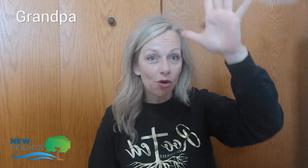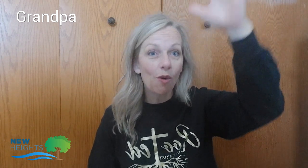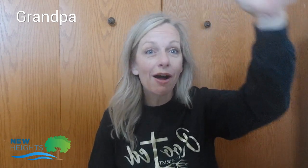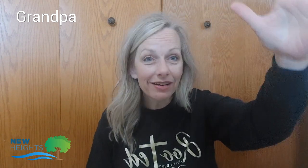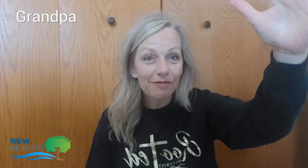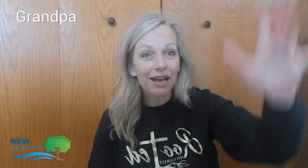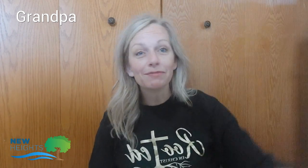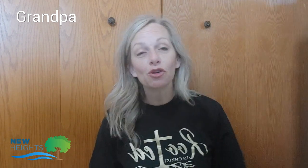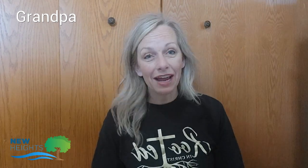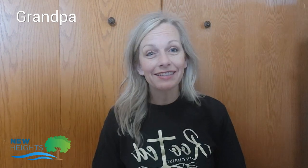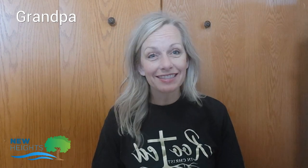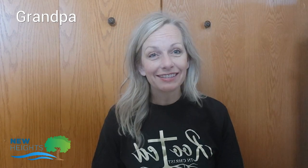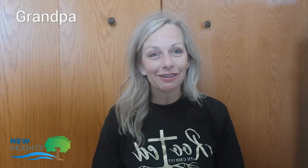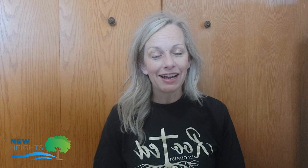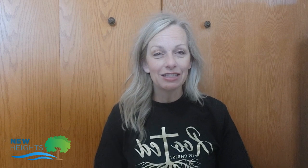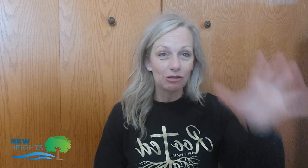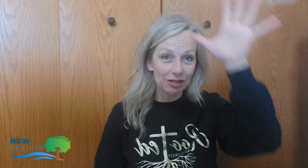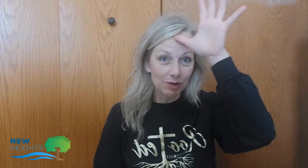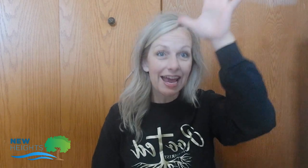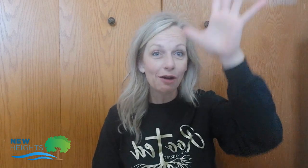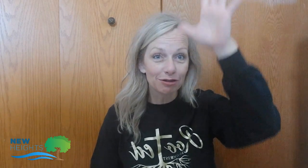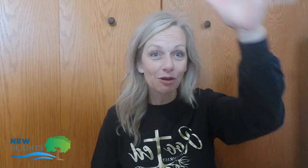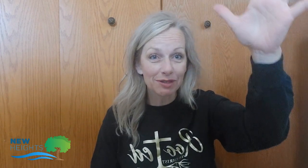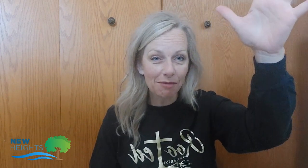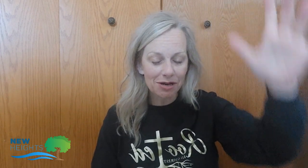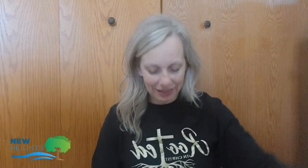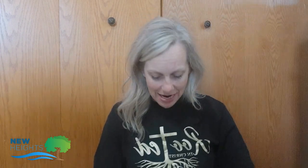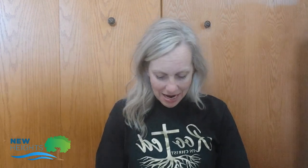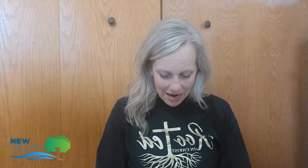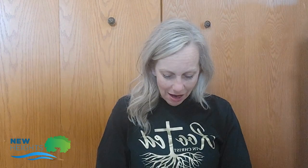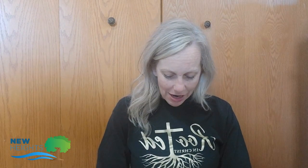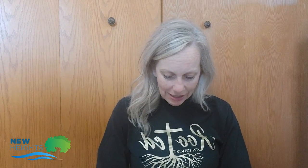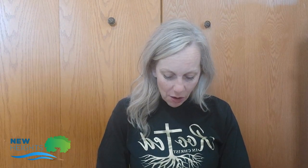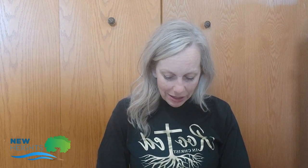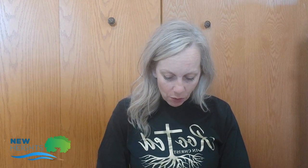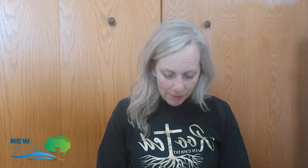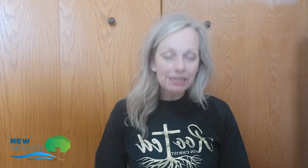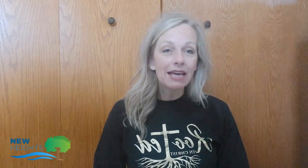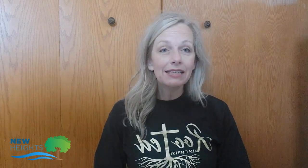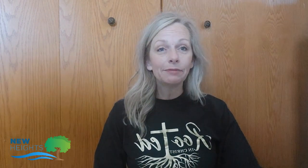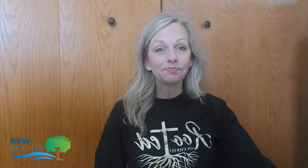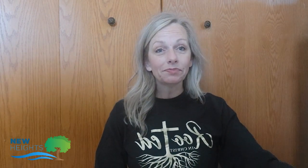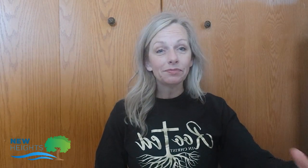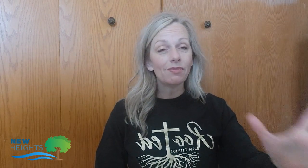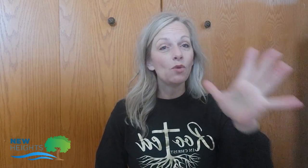go out, it becomes greats, all right? So you just would count those numbers. All right, so on to the women's signs. We